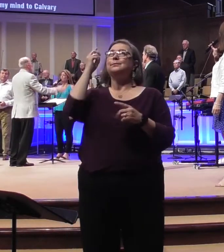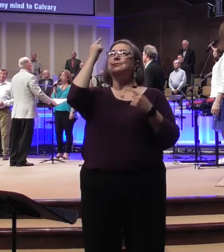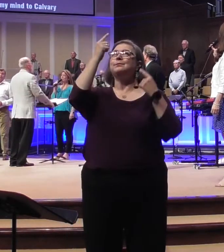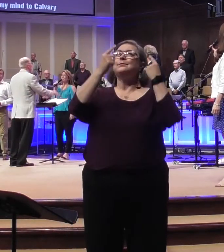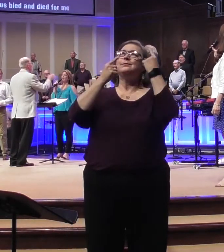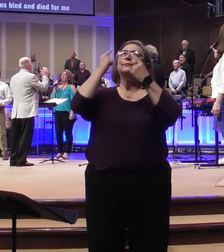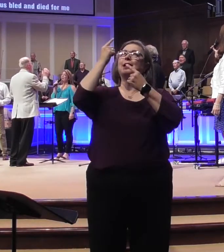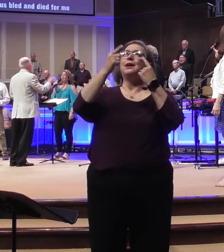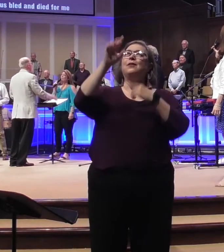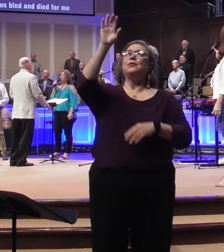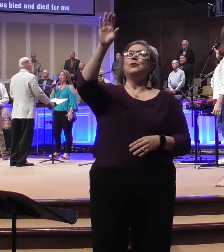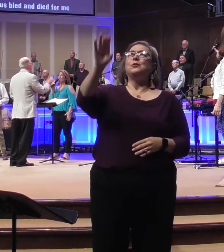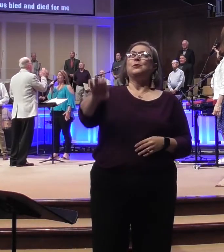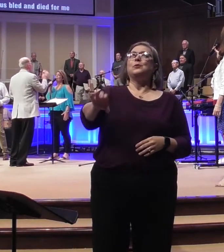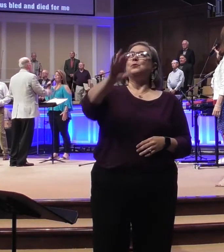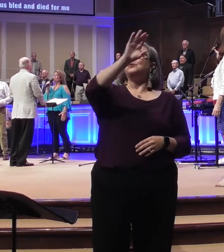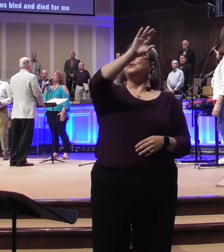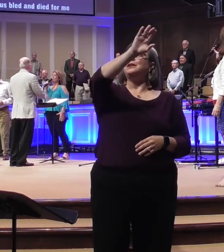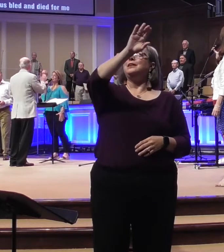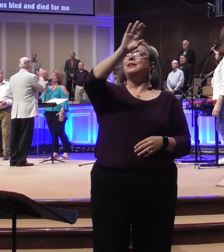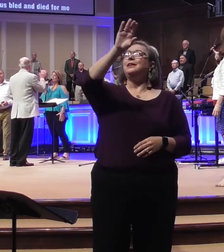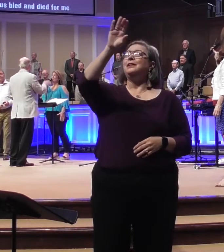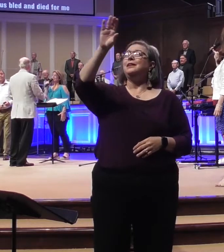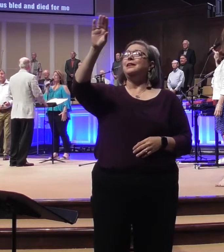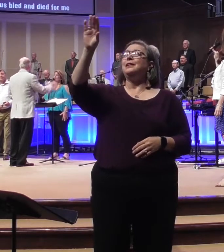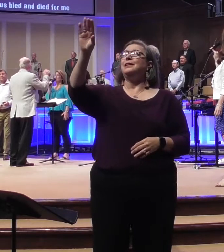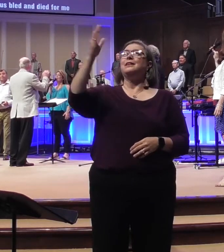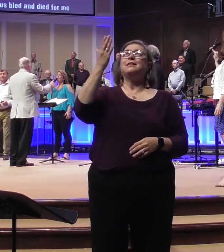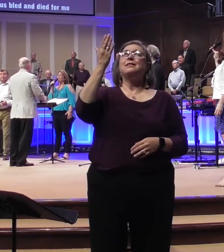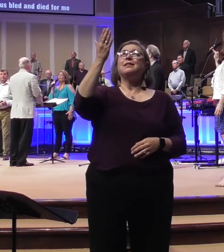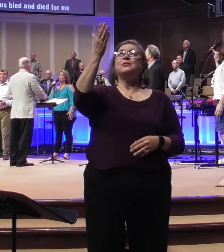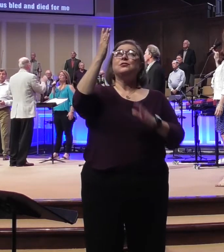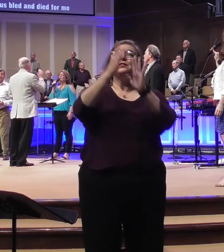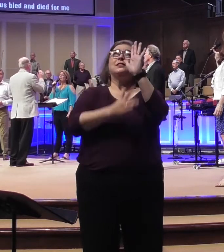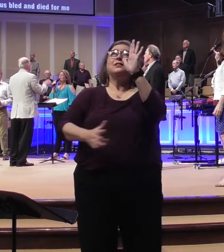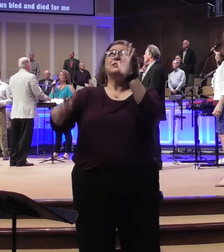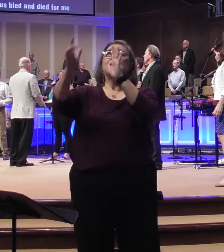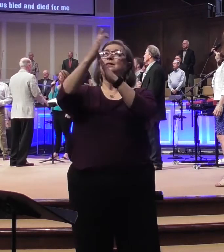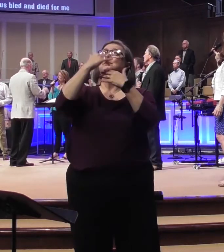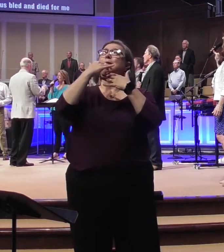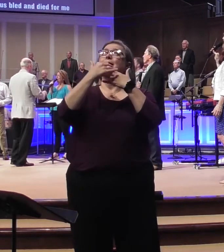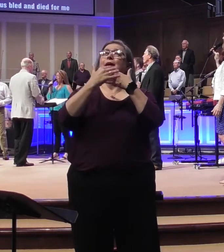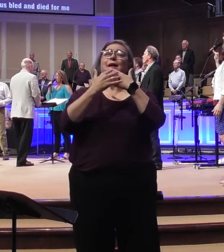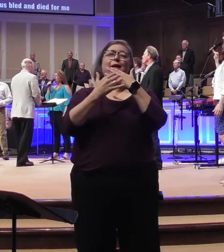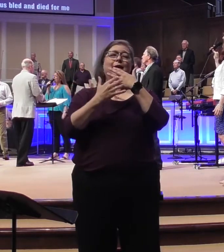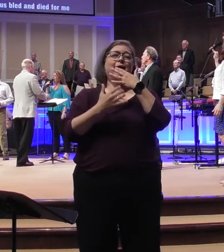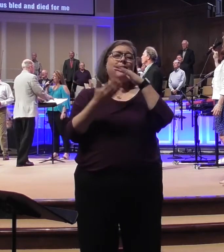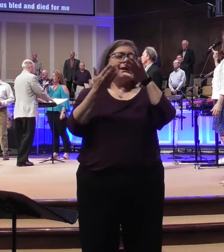mind to Calvary, where Jesus